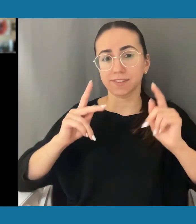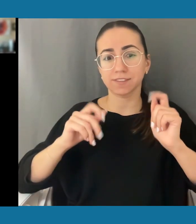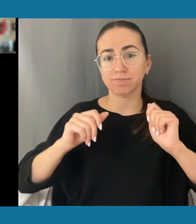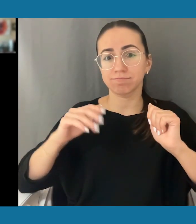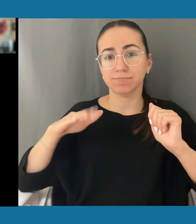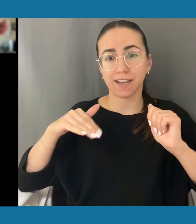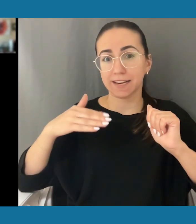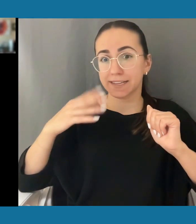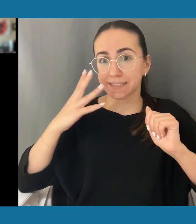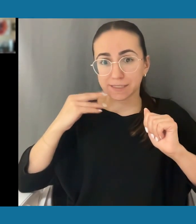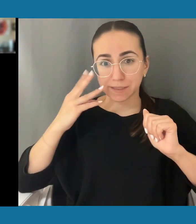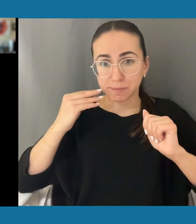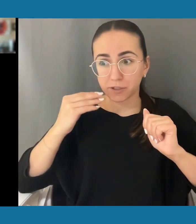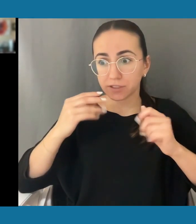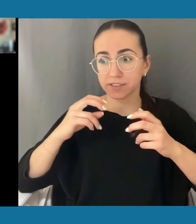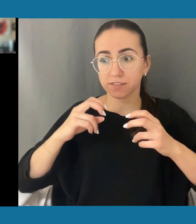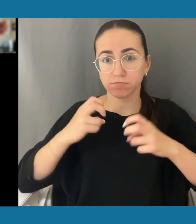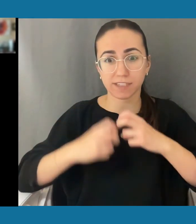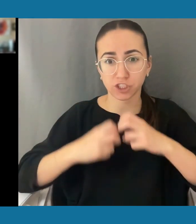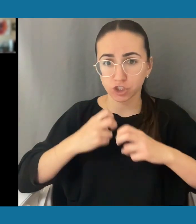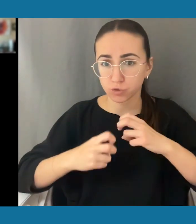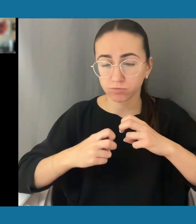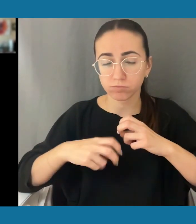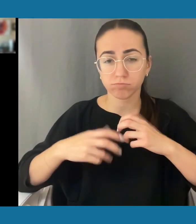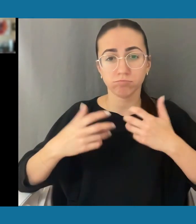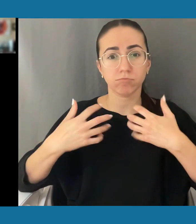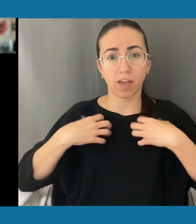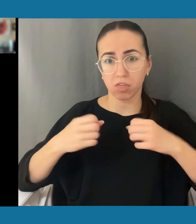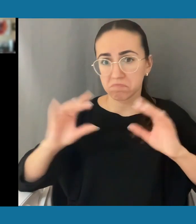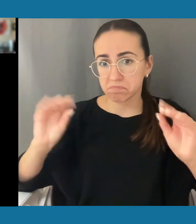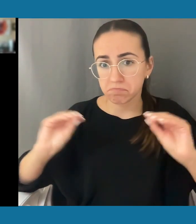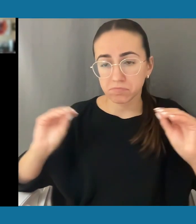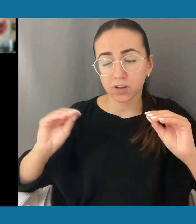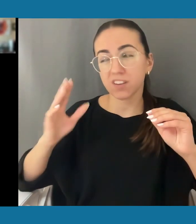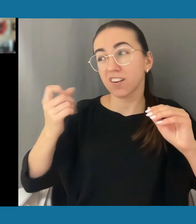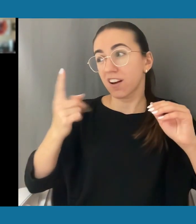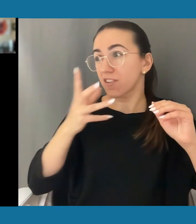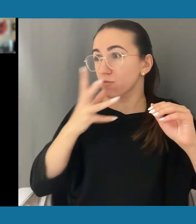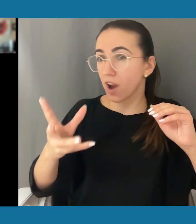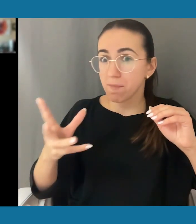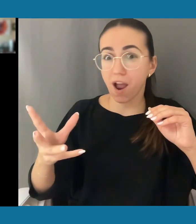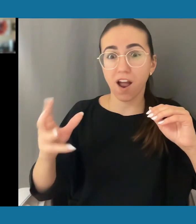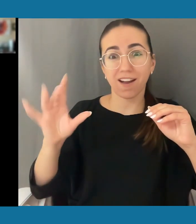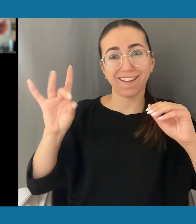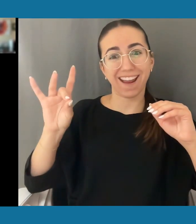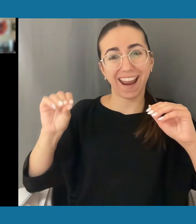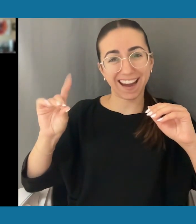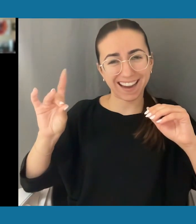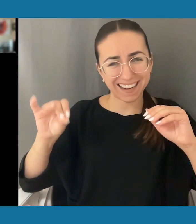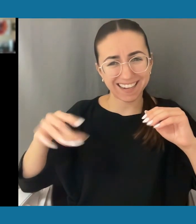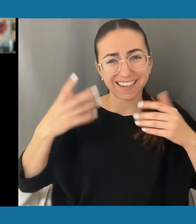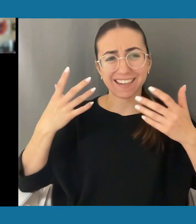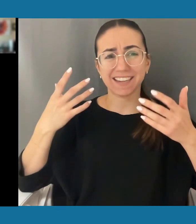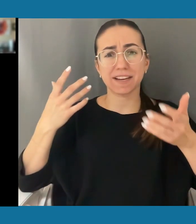and we're just saying, grandma's 80 now, and so maybe we need to put grandma